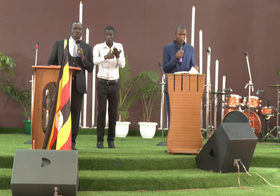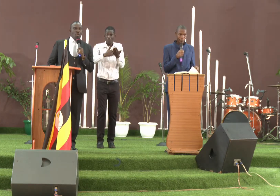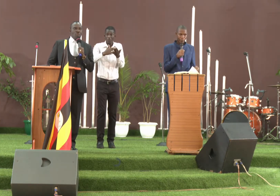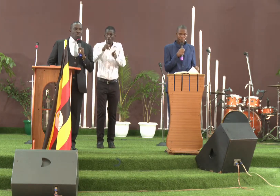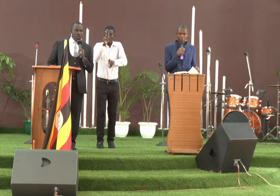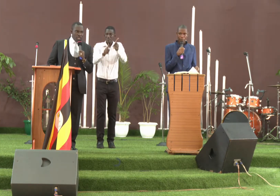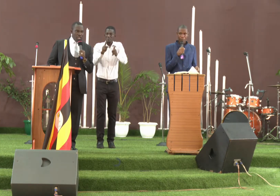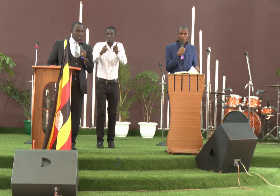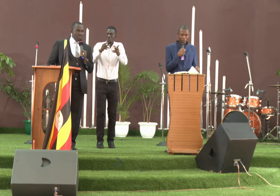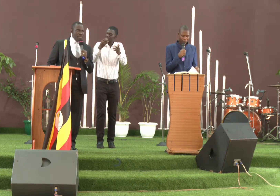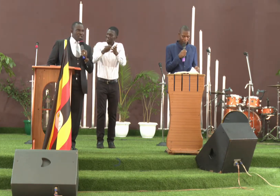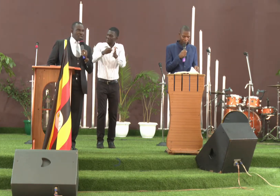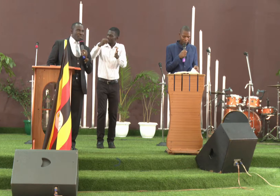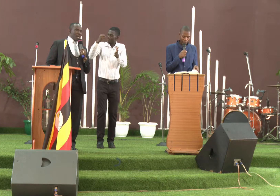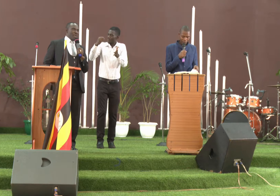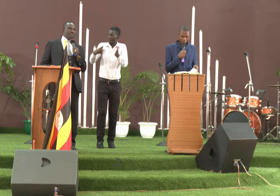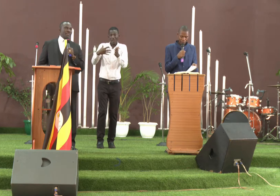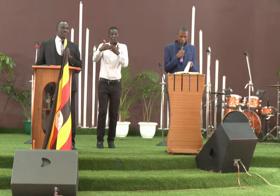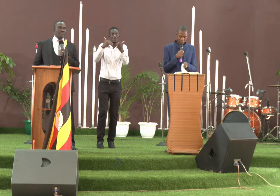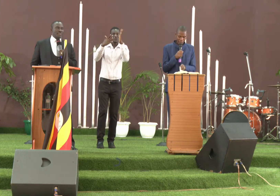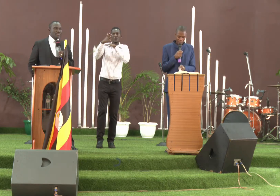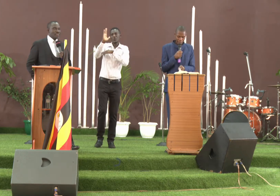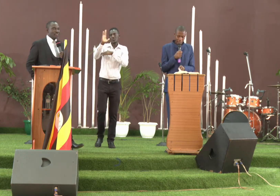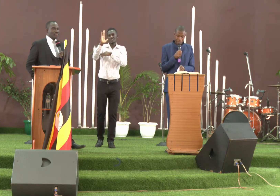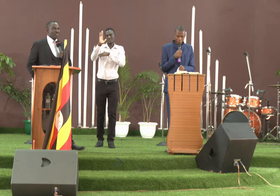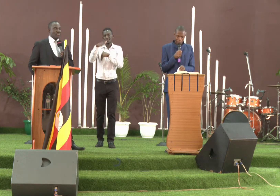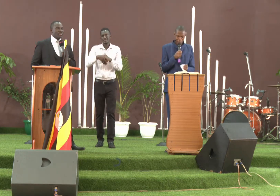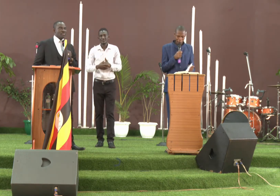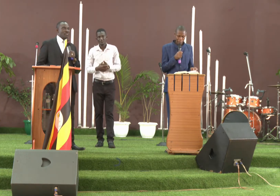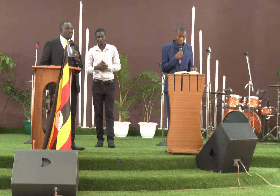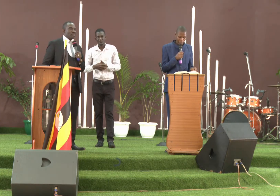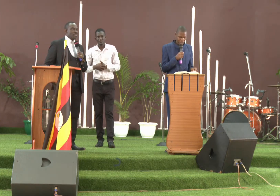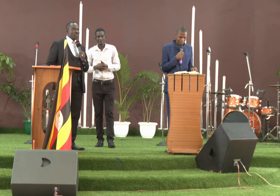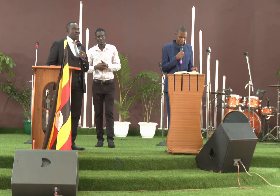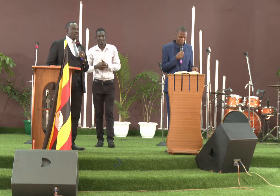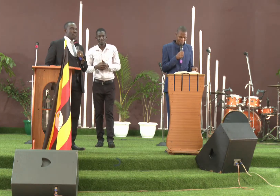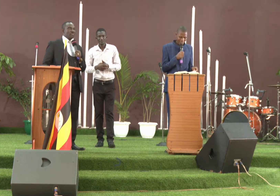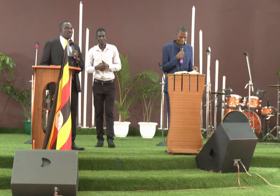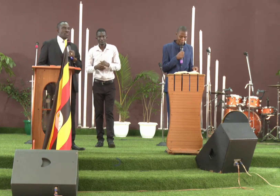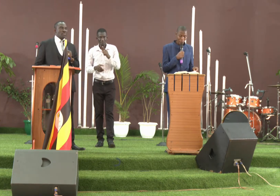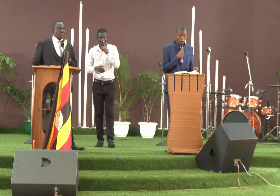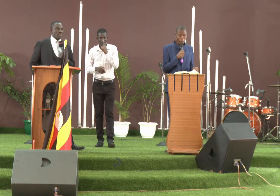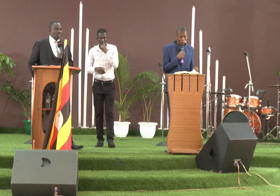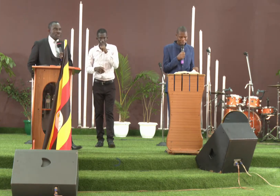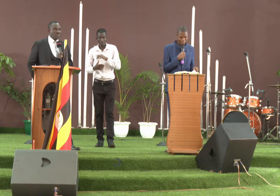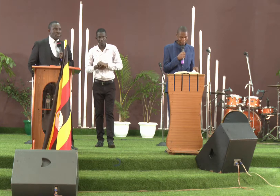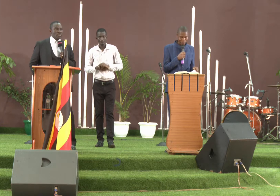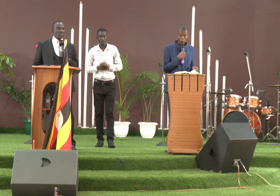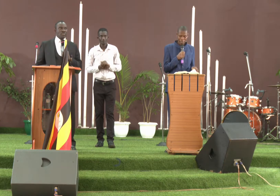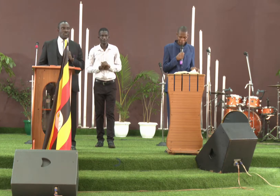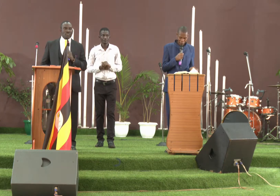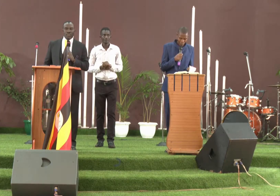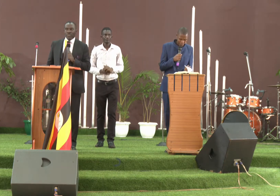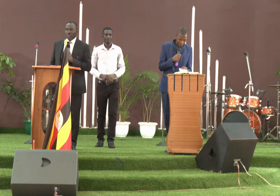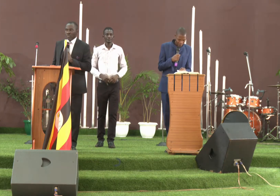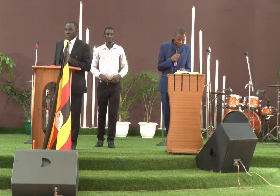muwendo mungi maaso ga Mukama. The death of the righteous is more glorious